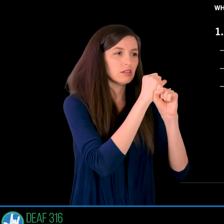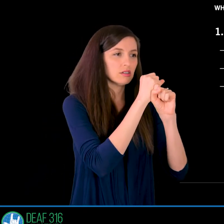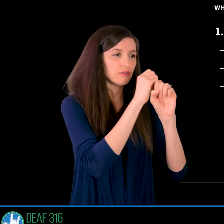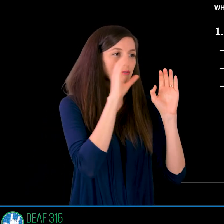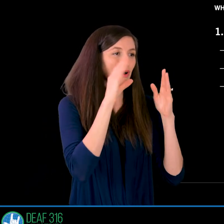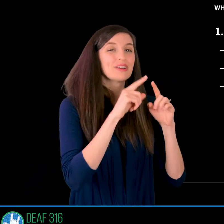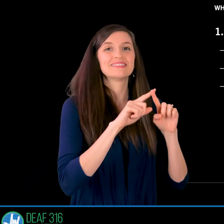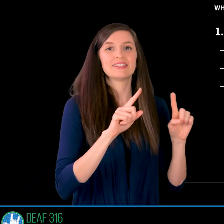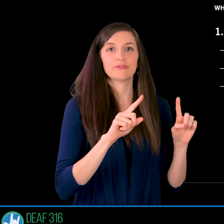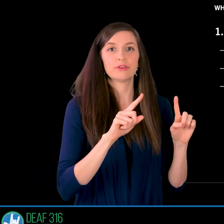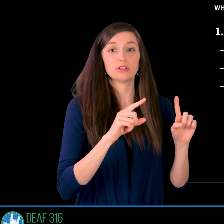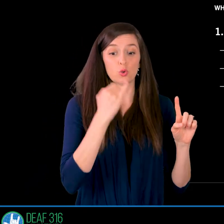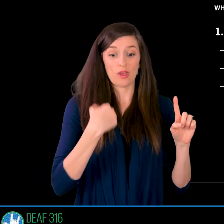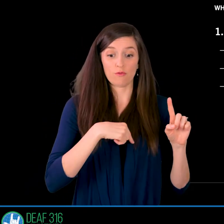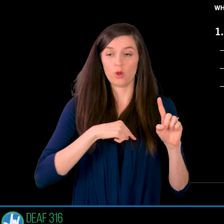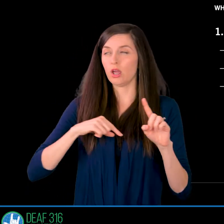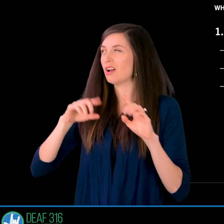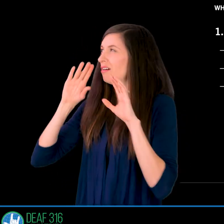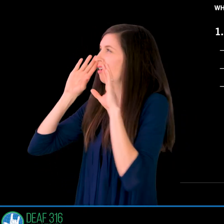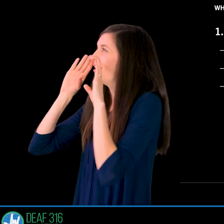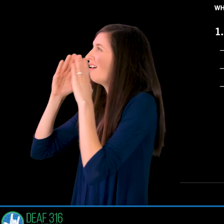differently about. So that was